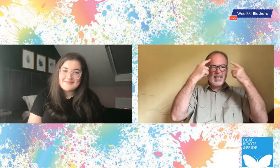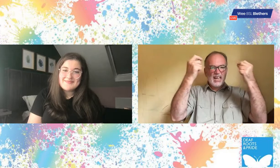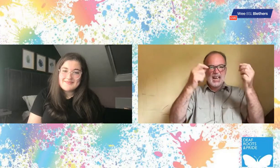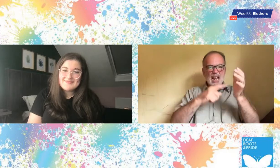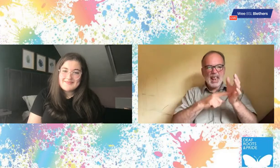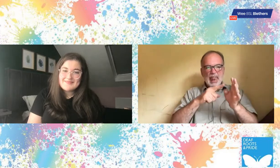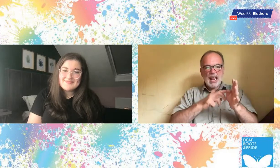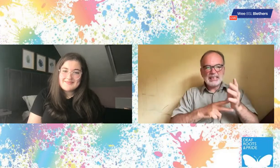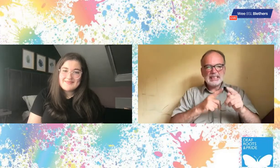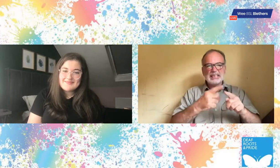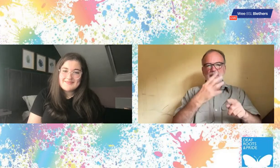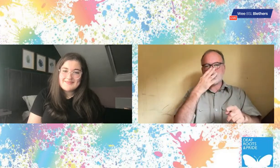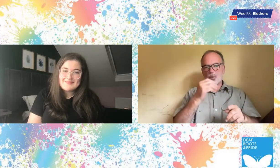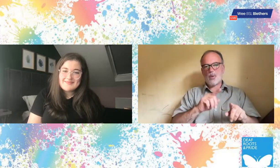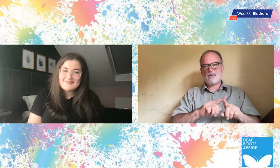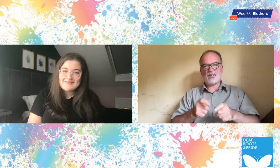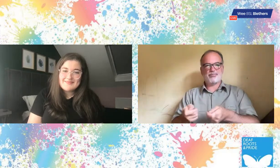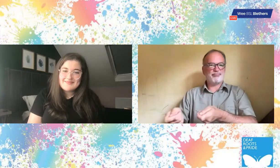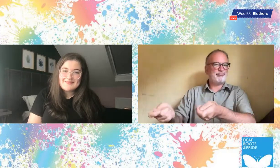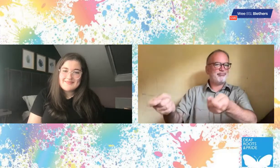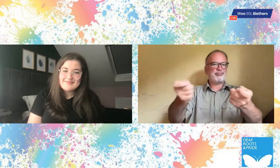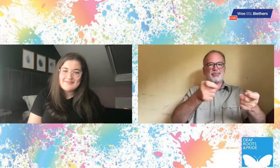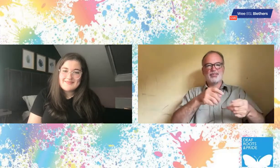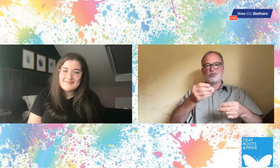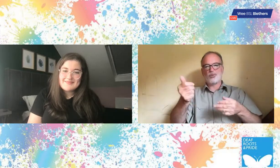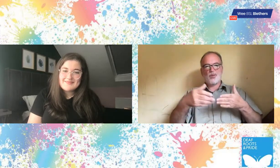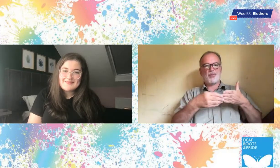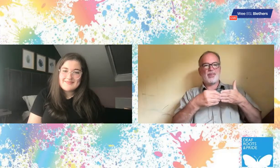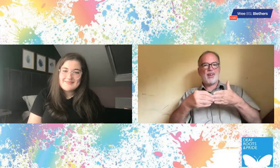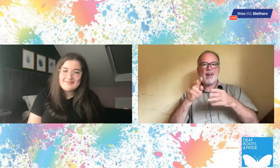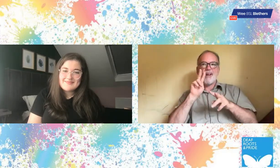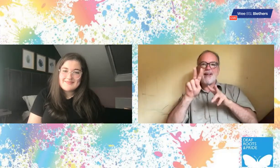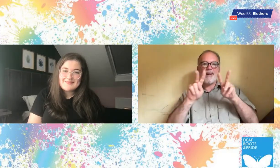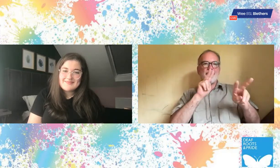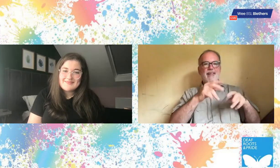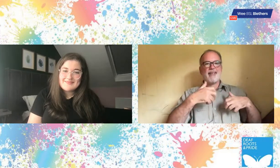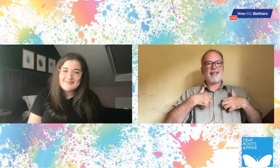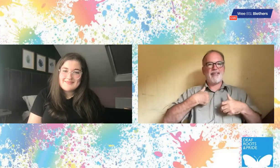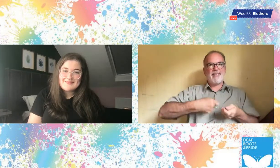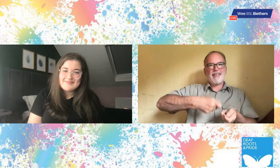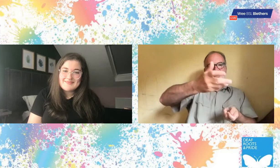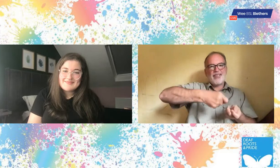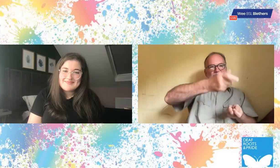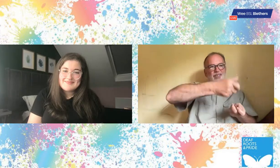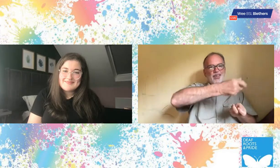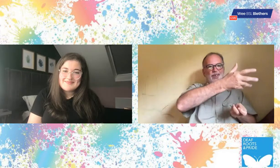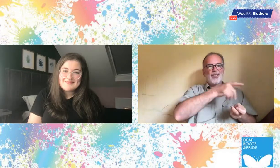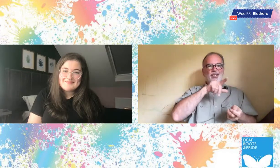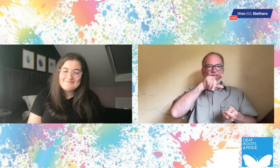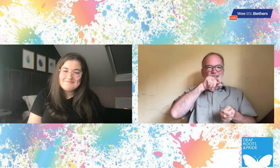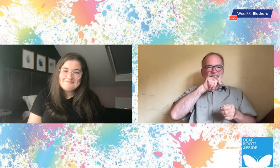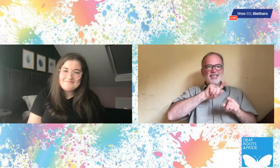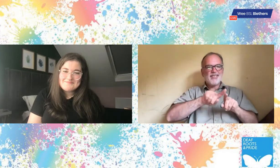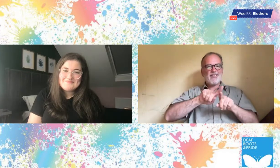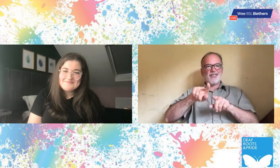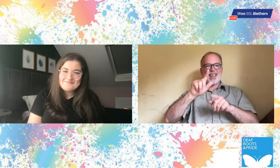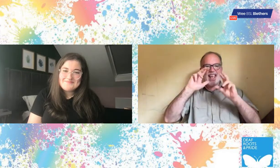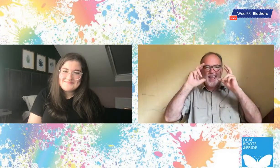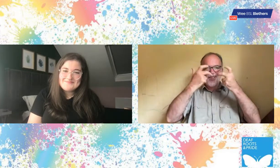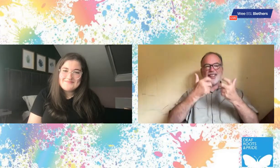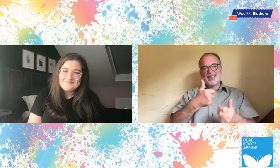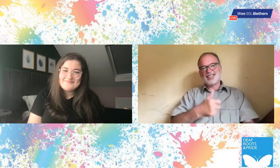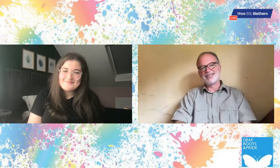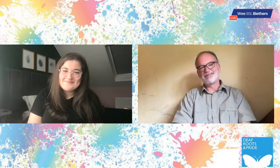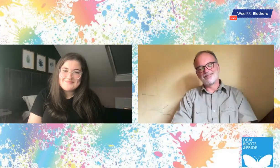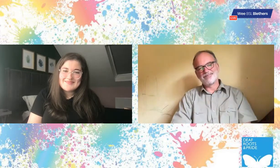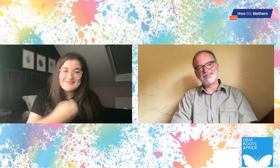afternoon for the carnivores, the big cats, the lynx, and the wolves, and so on. So, obviously that's something that the visitors like